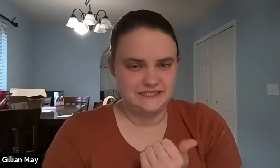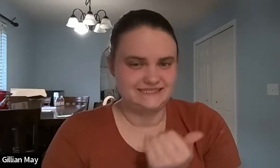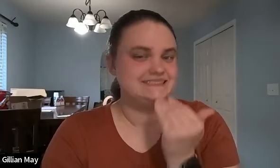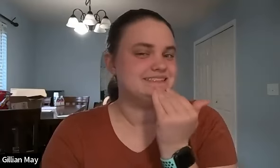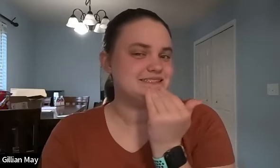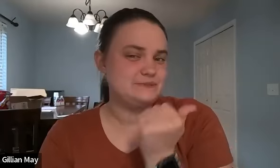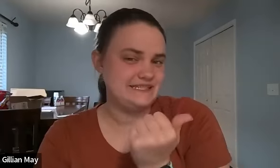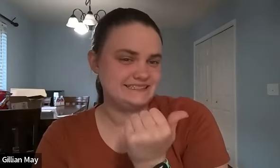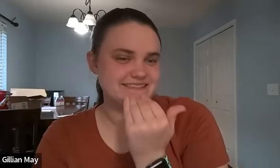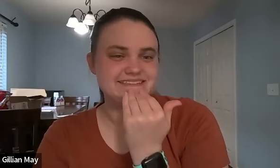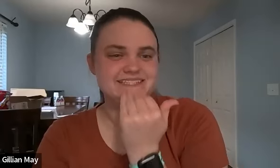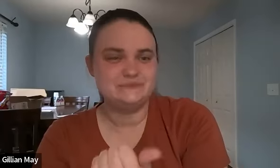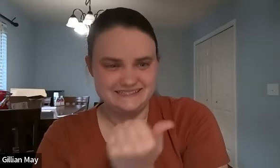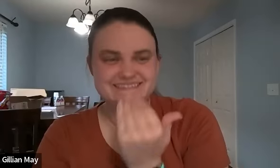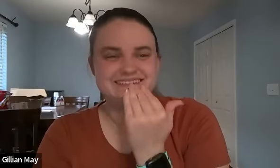Sweet. Sweet. Sweet.